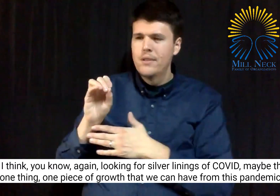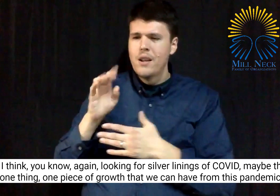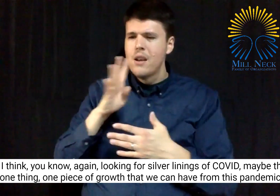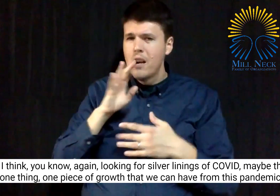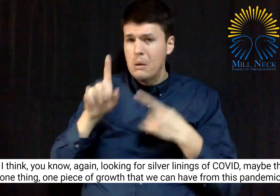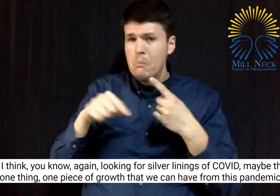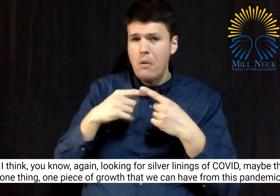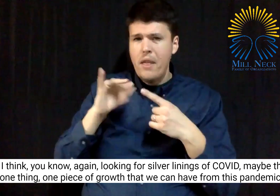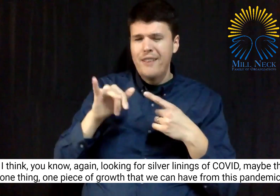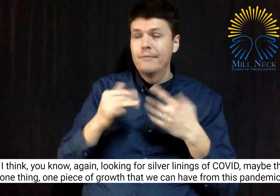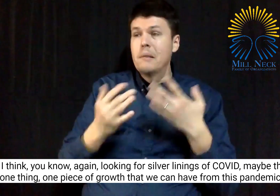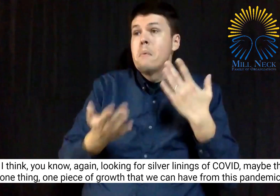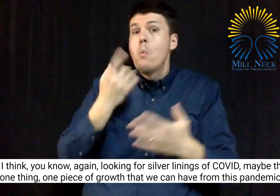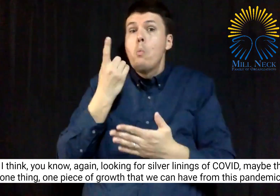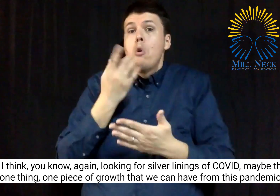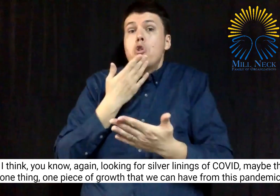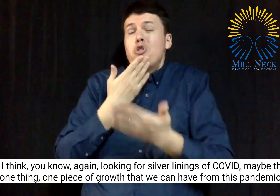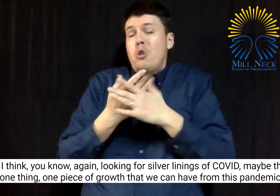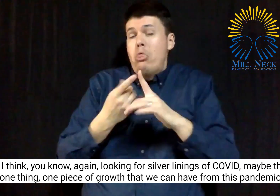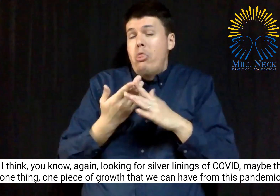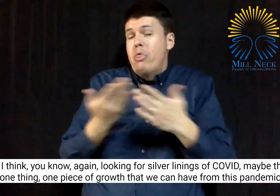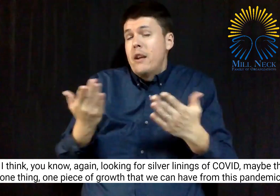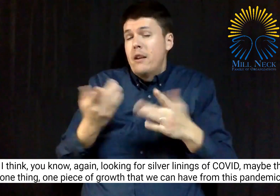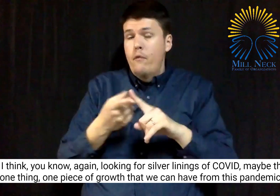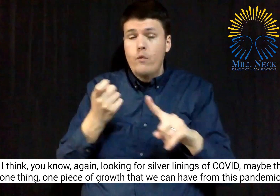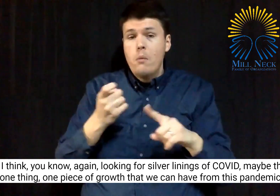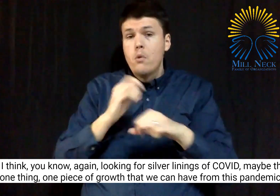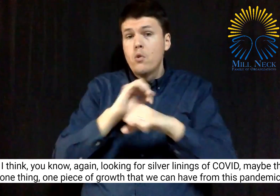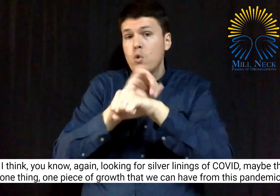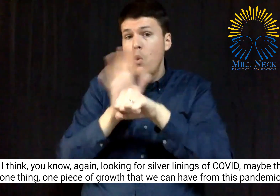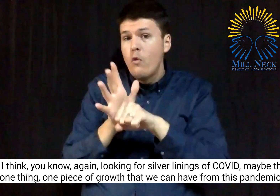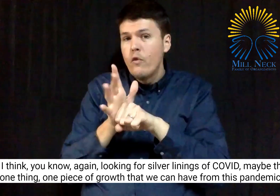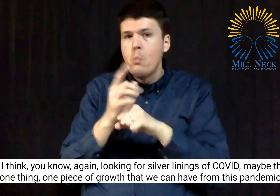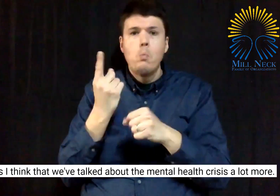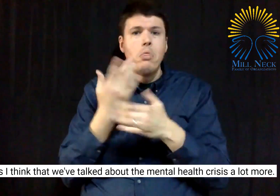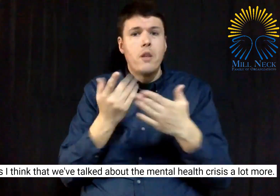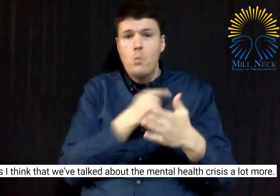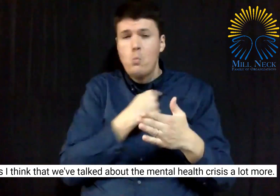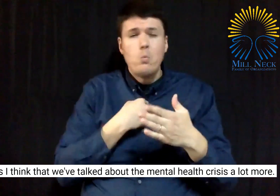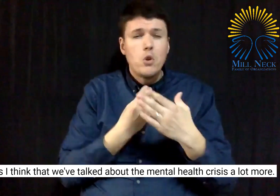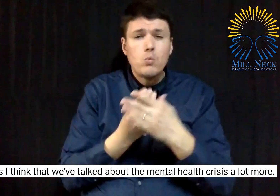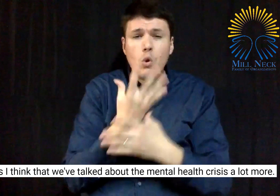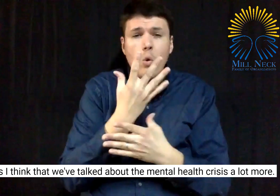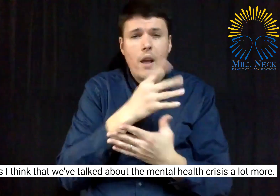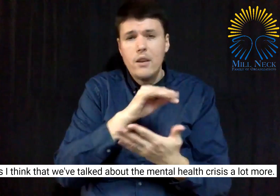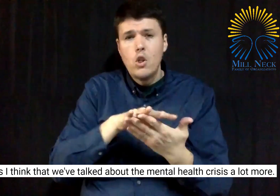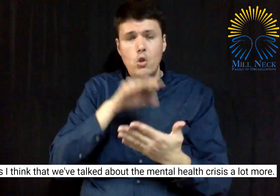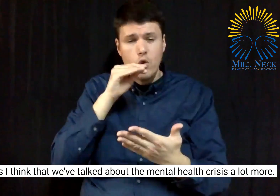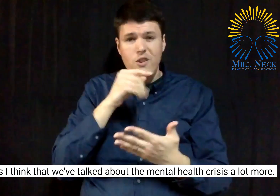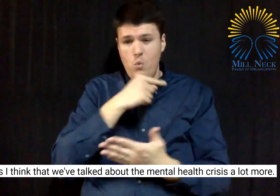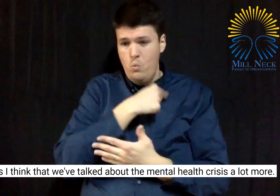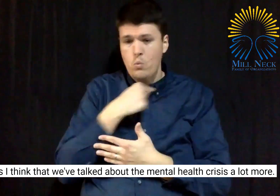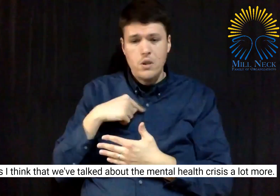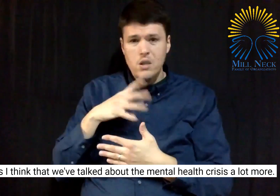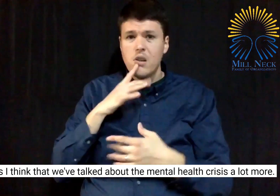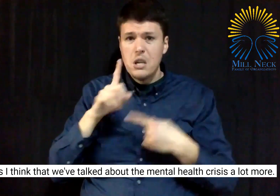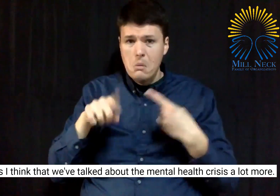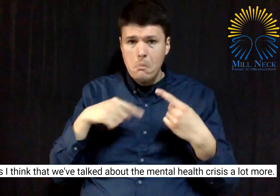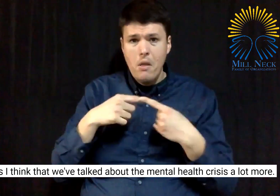of COVID, maybe this is one piece of growth that we can have from this pandemic, is I think that we've talked about the mental health crisis a lot more.